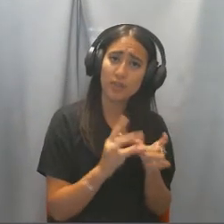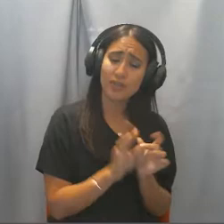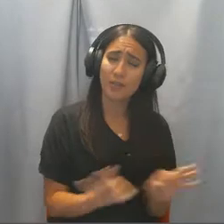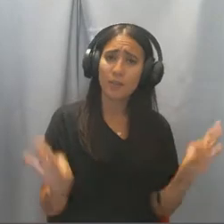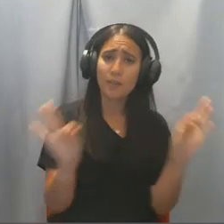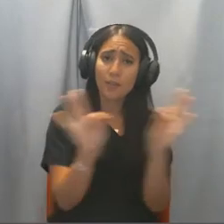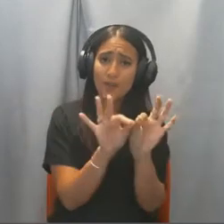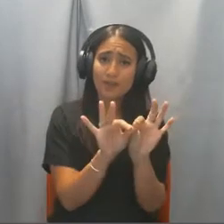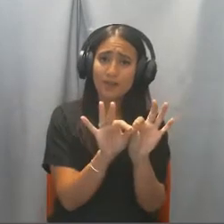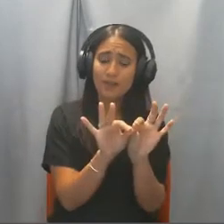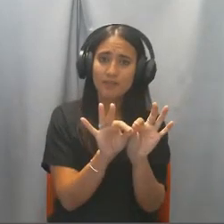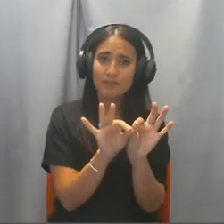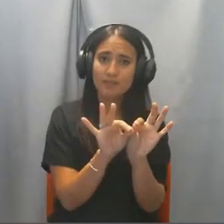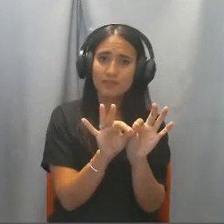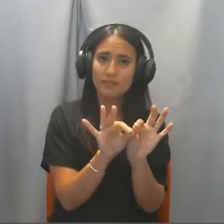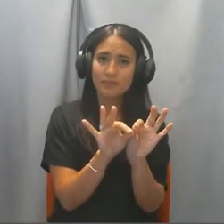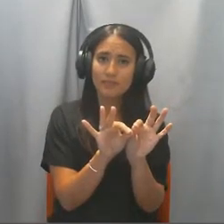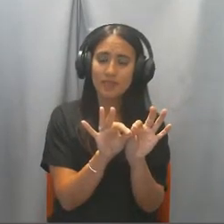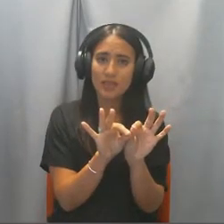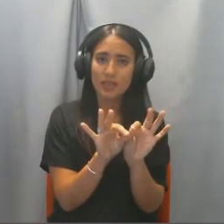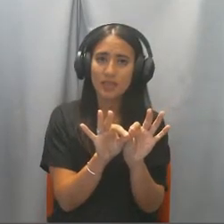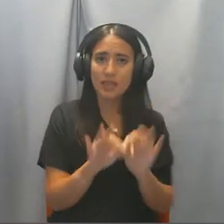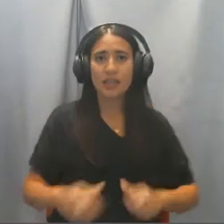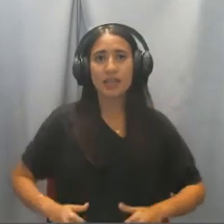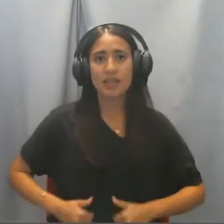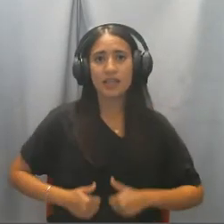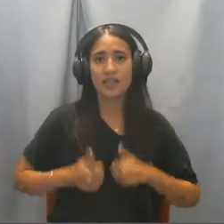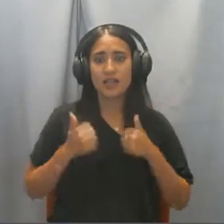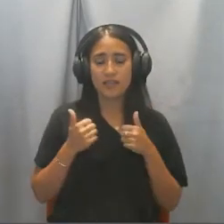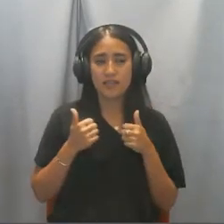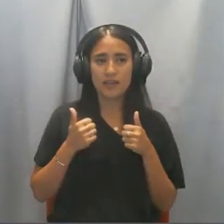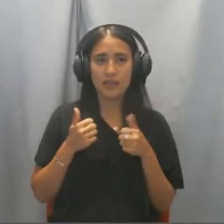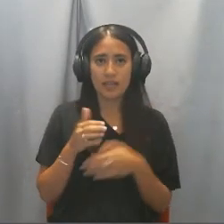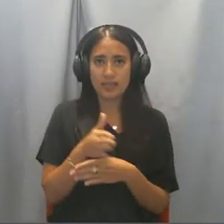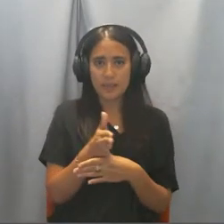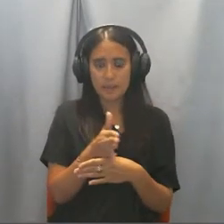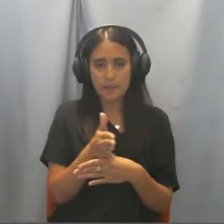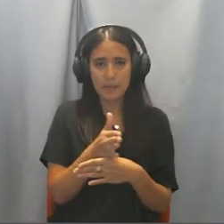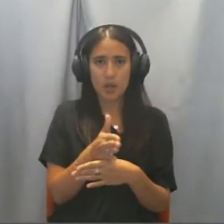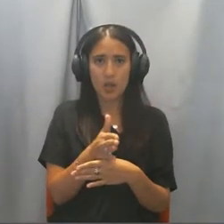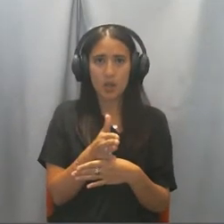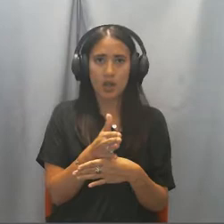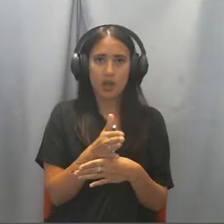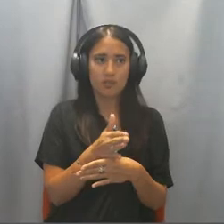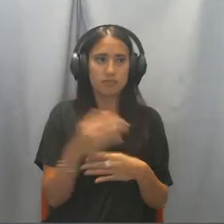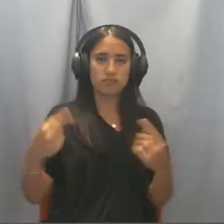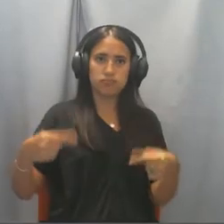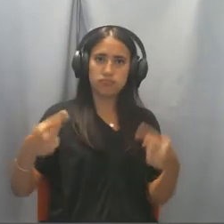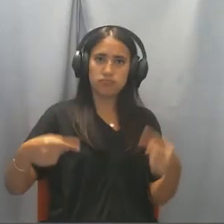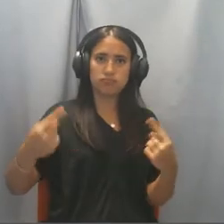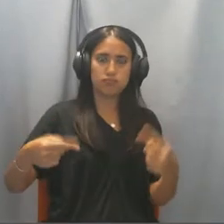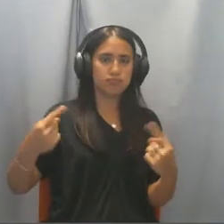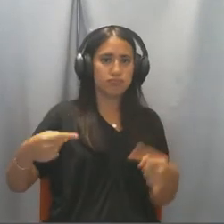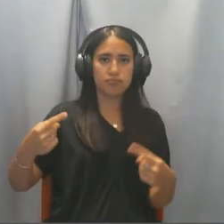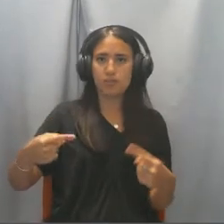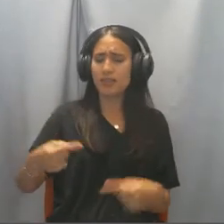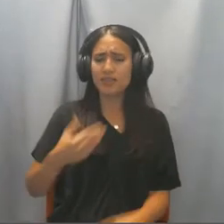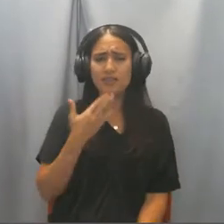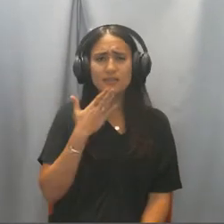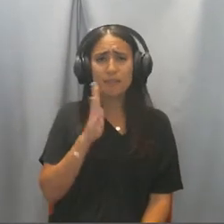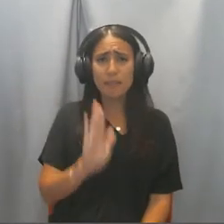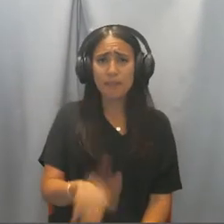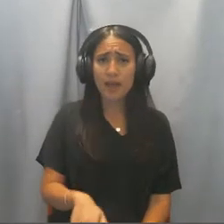that living in the midst of conflict is really bad for our health. High conflict marriages, for example, without much